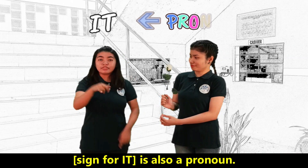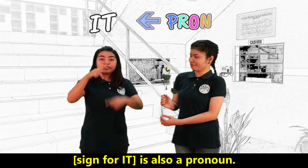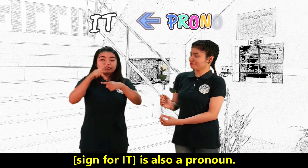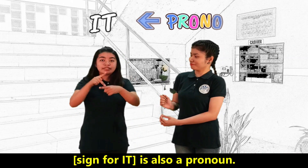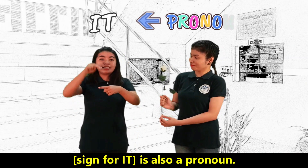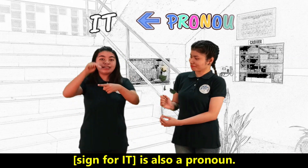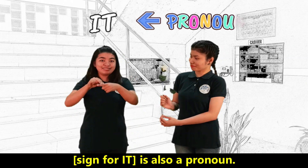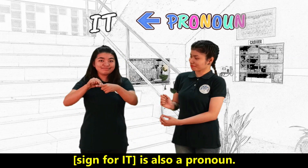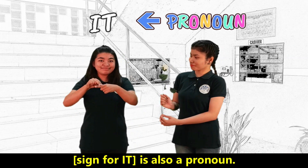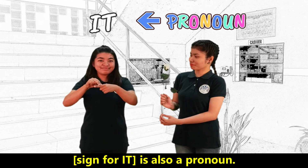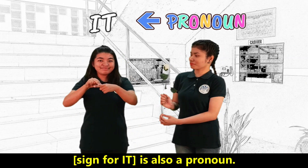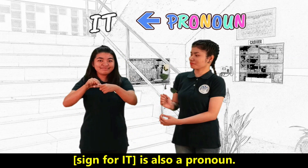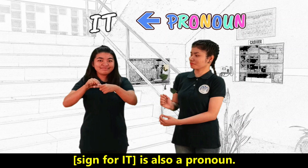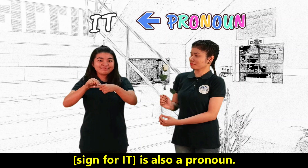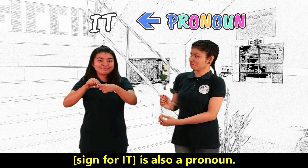Sign for it is also a pronoun.